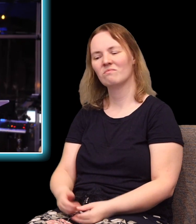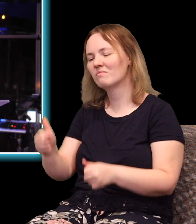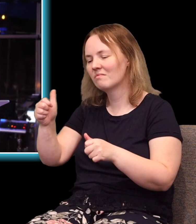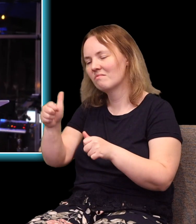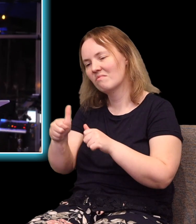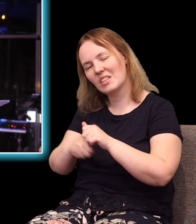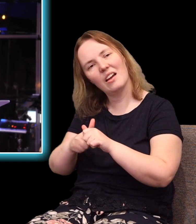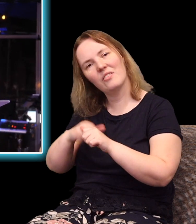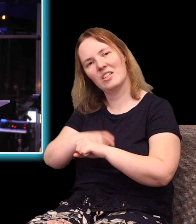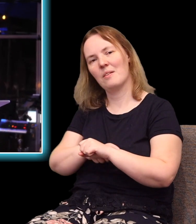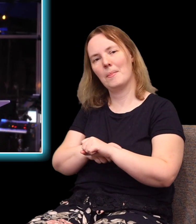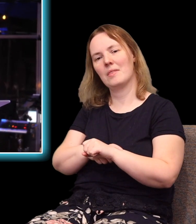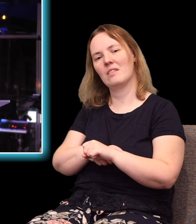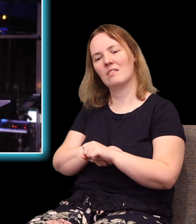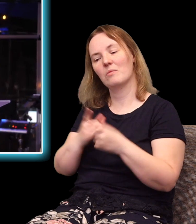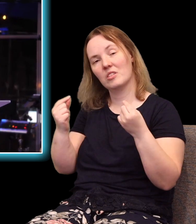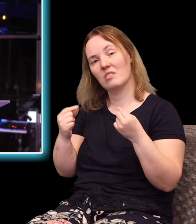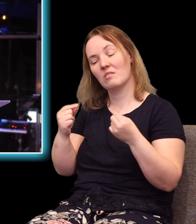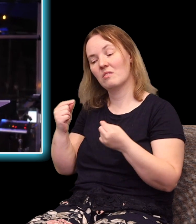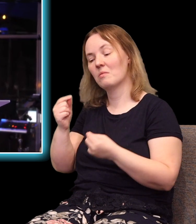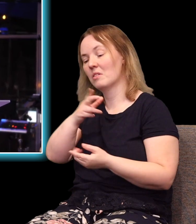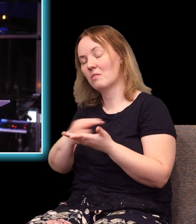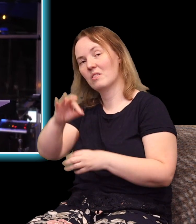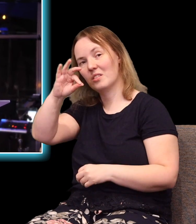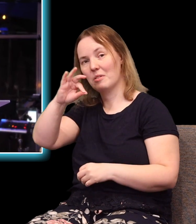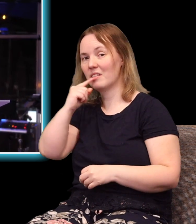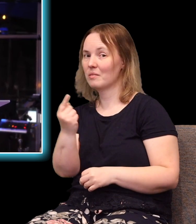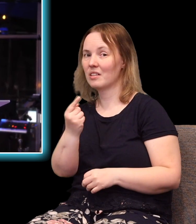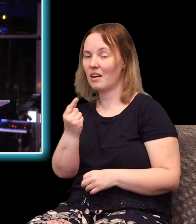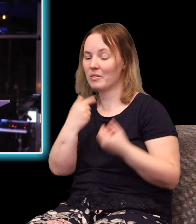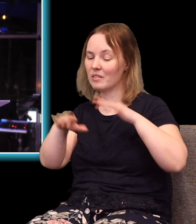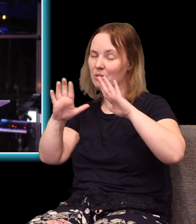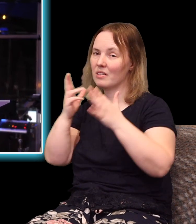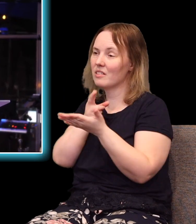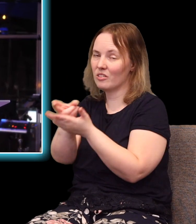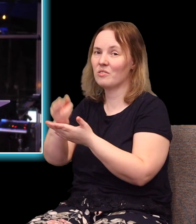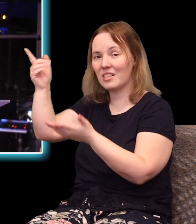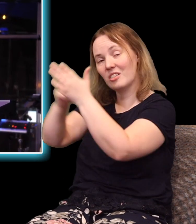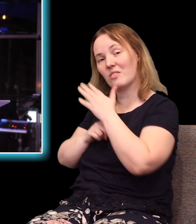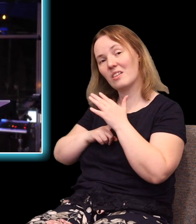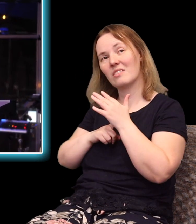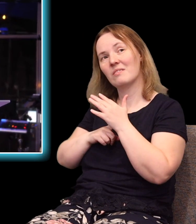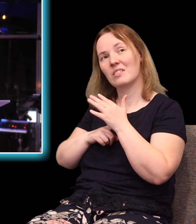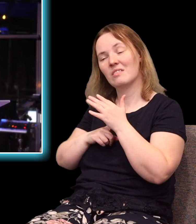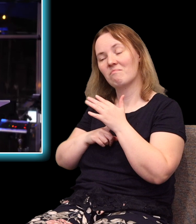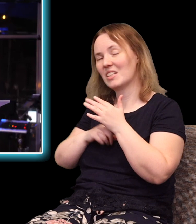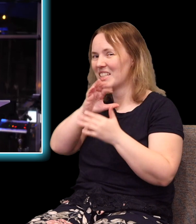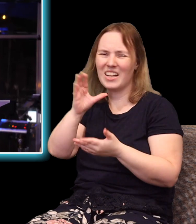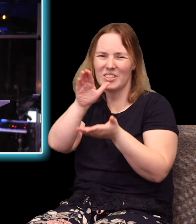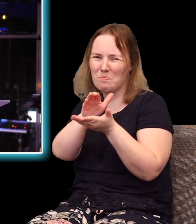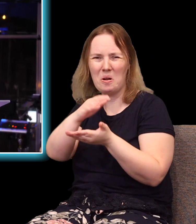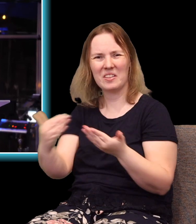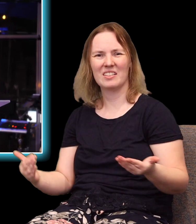You see, every time we do what the Holy Spirit is speaking to us, or we submit to the truth he shows us, it's